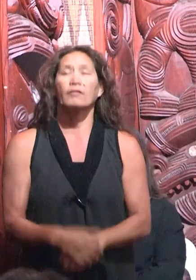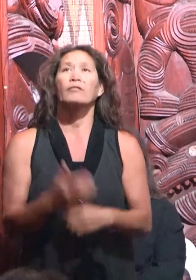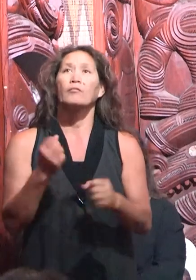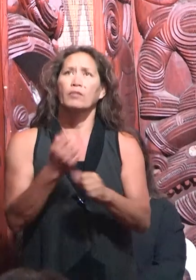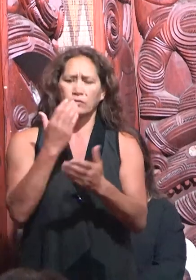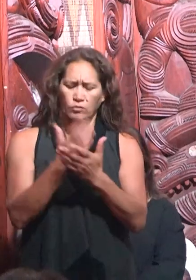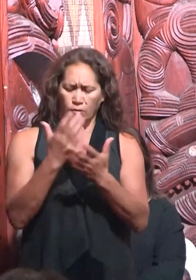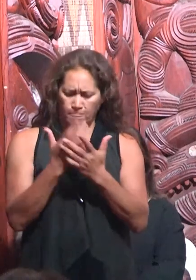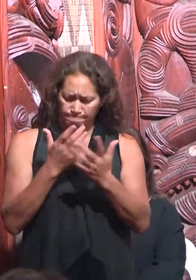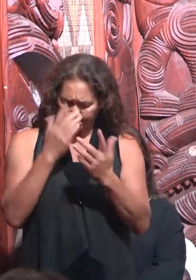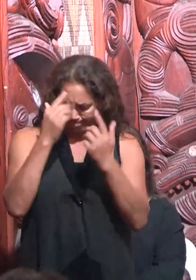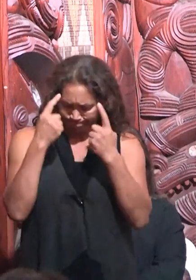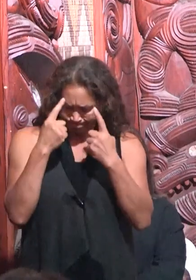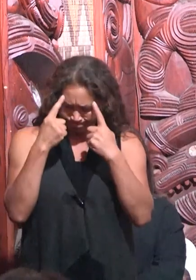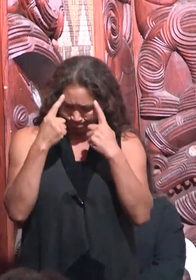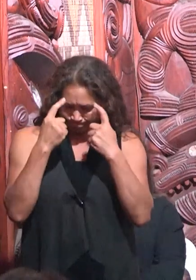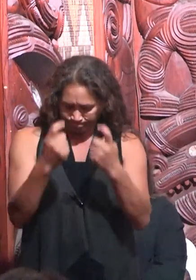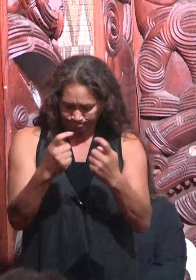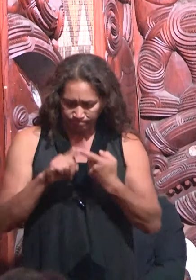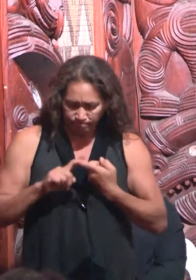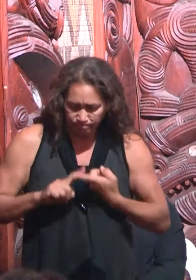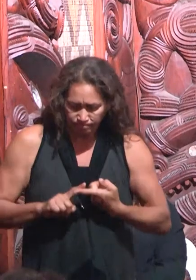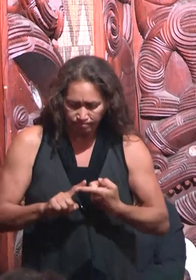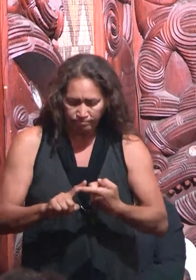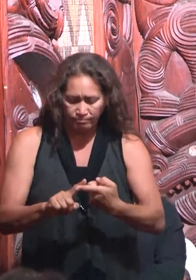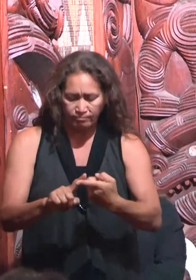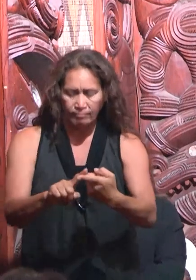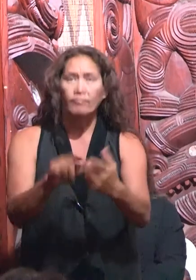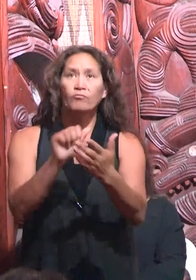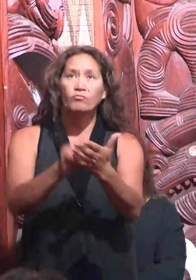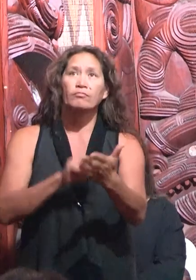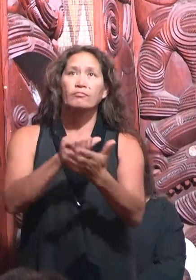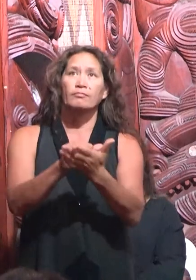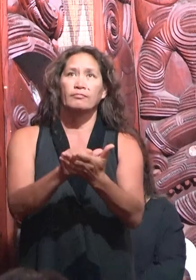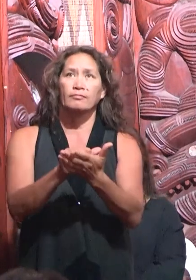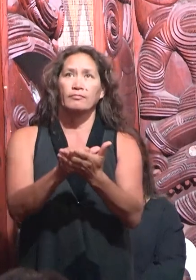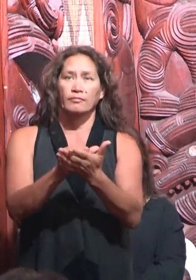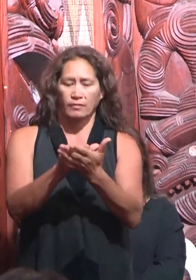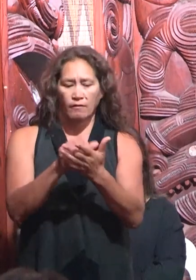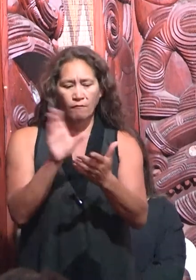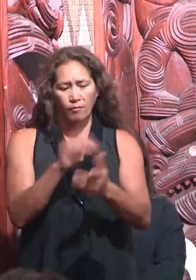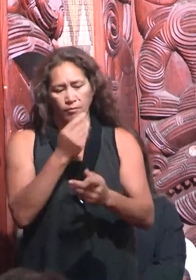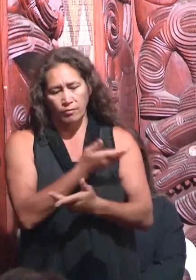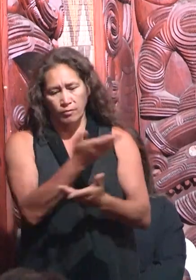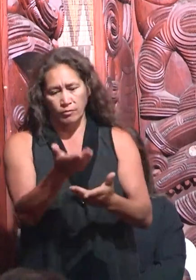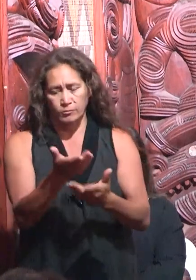tika, kia pai ai te noho o tēnā whakatupuranga o tēnei whakatupuranga.